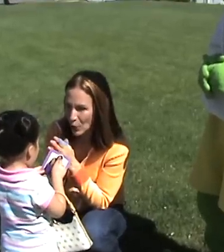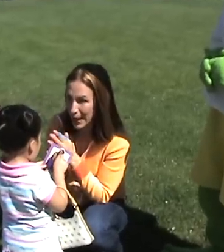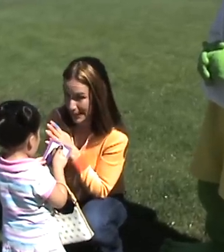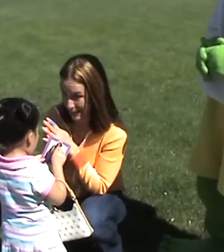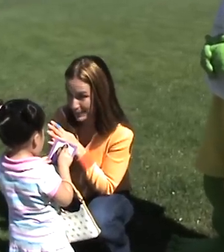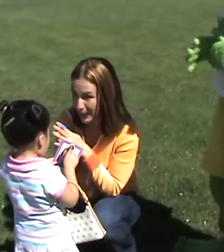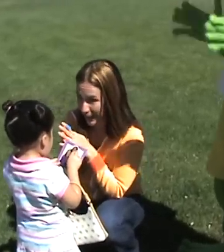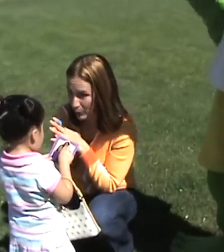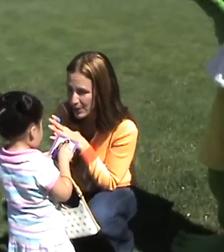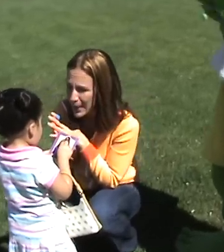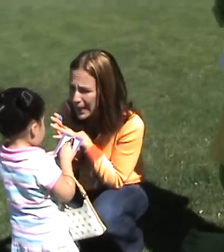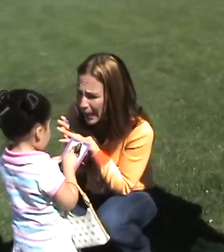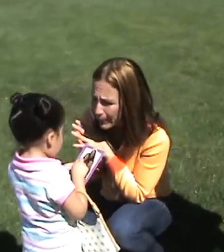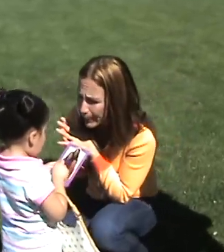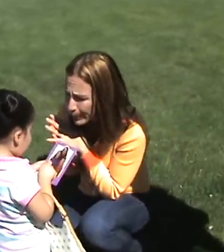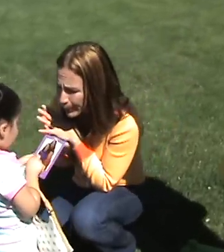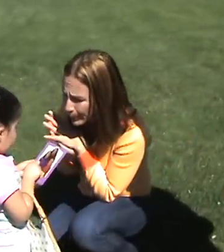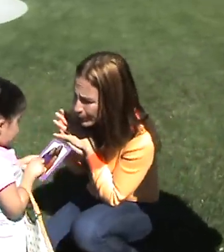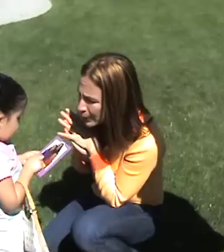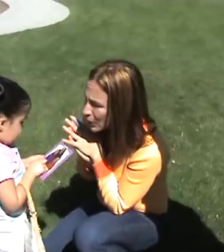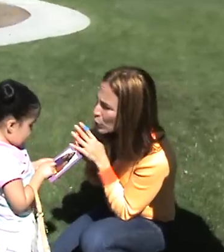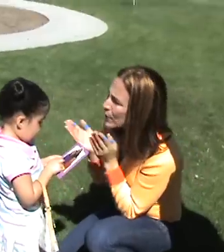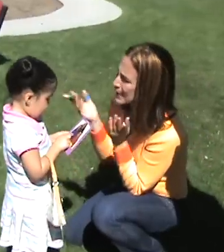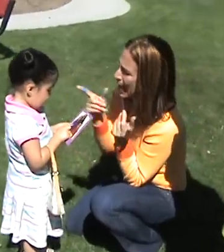It is me. What's my name? Who is that?